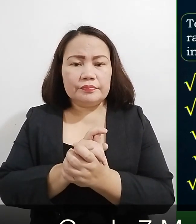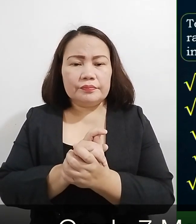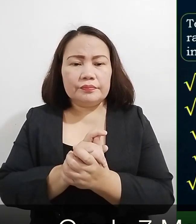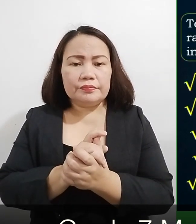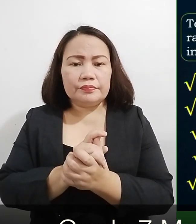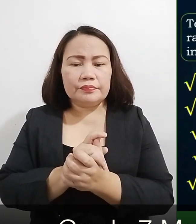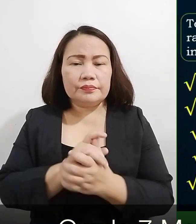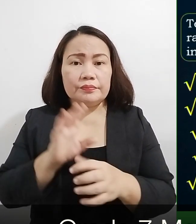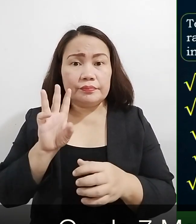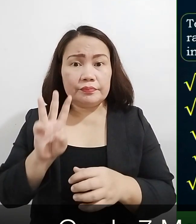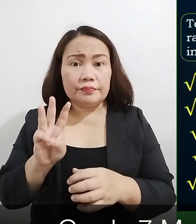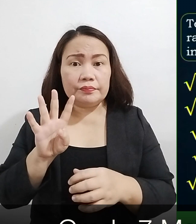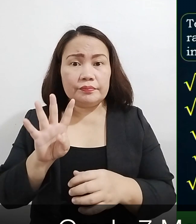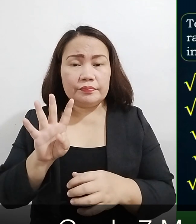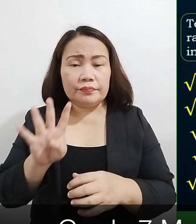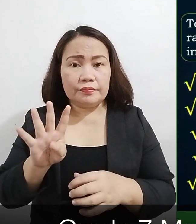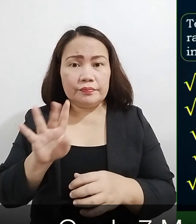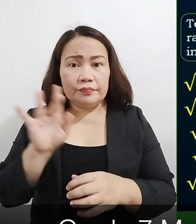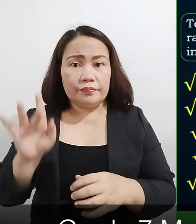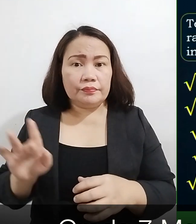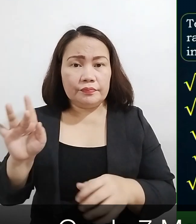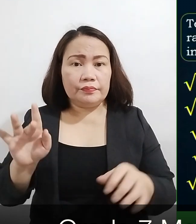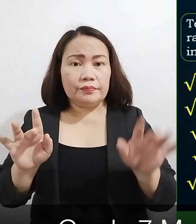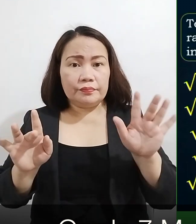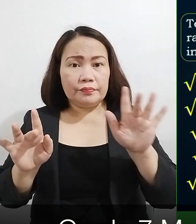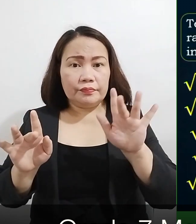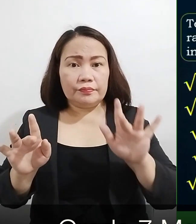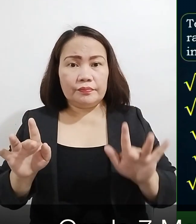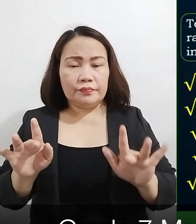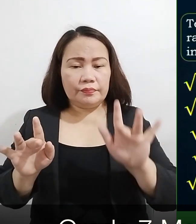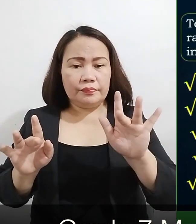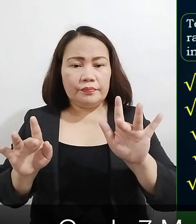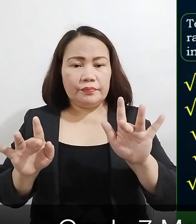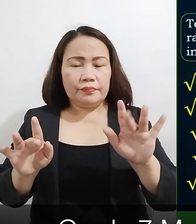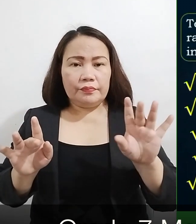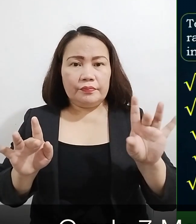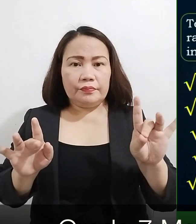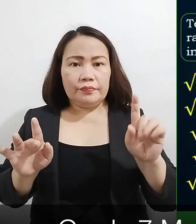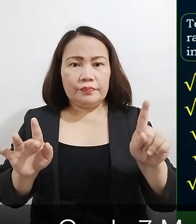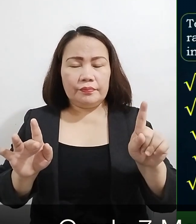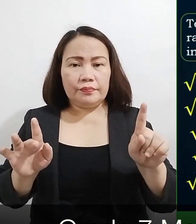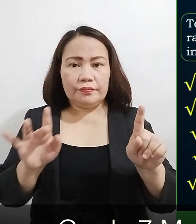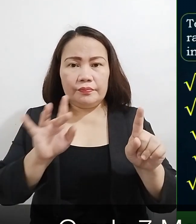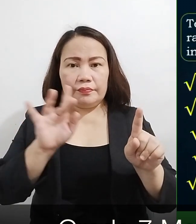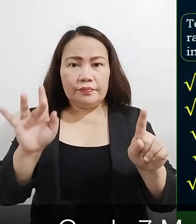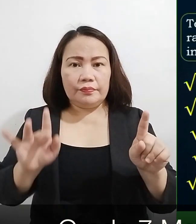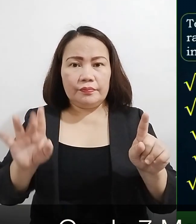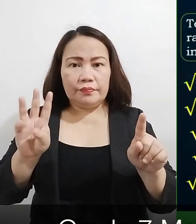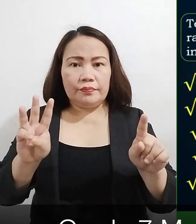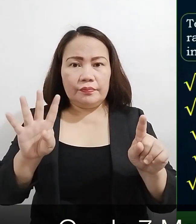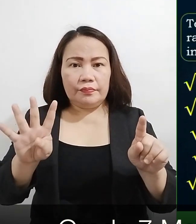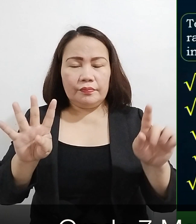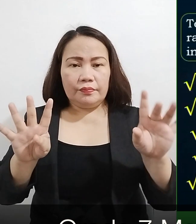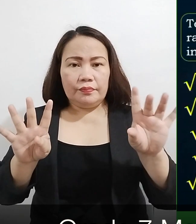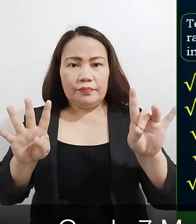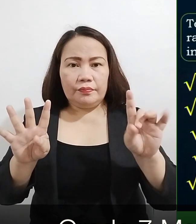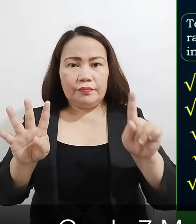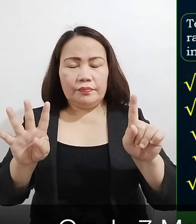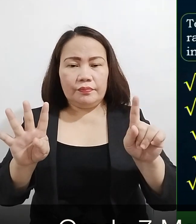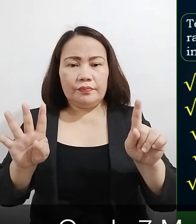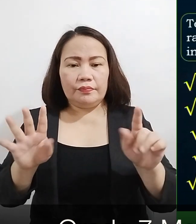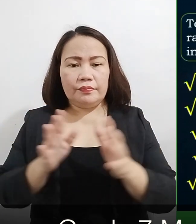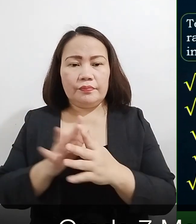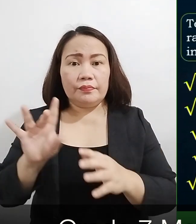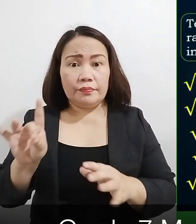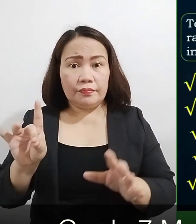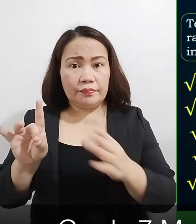napapabilang? Sa square root of 64 and square root of 81. So, yung 64